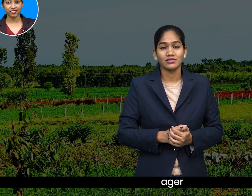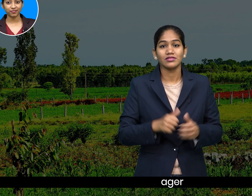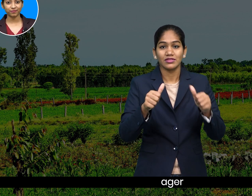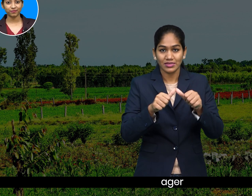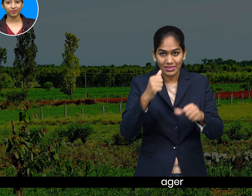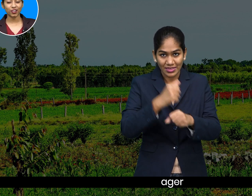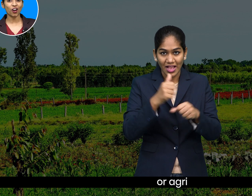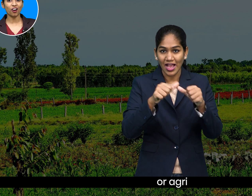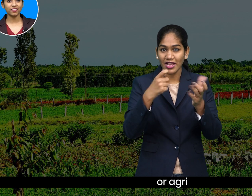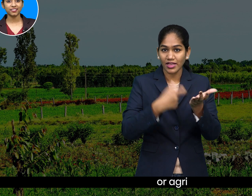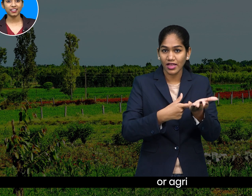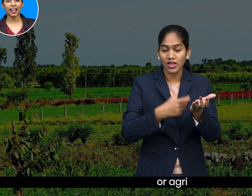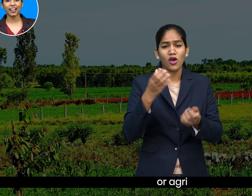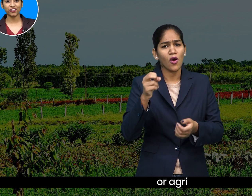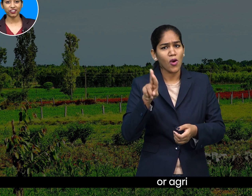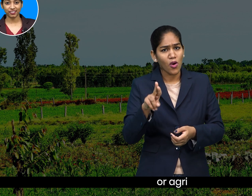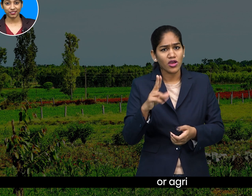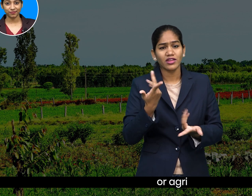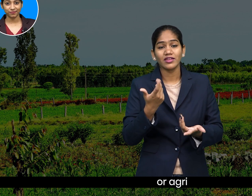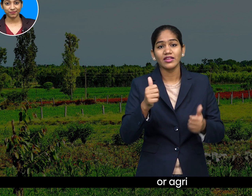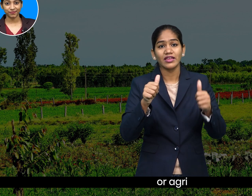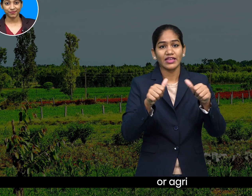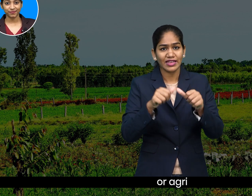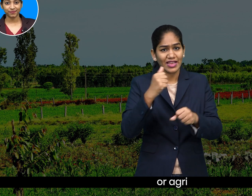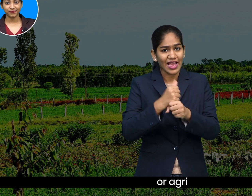ager or agri,